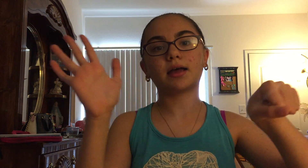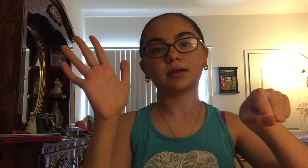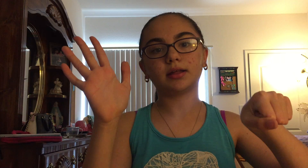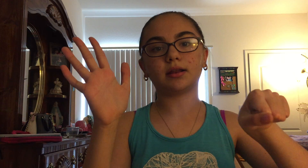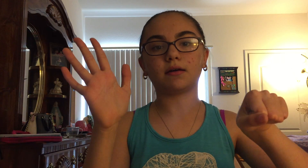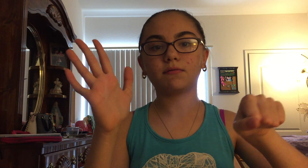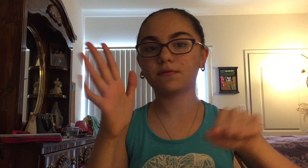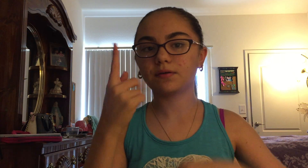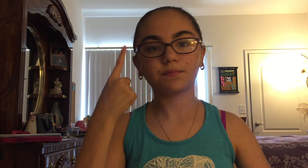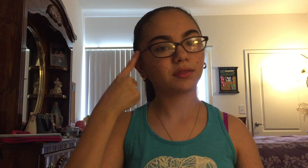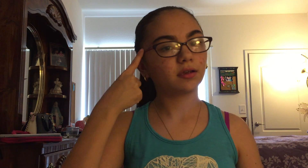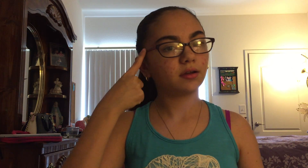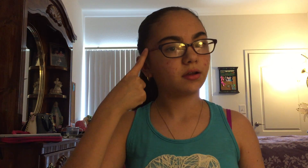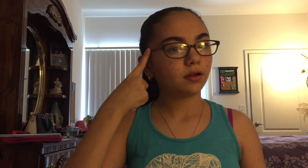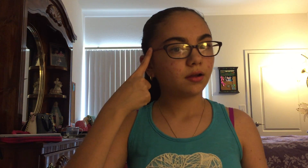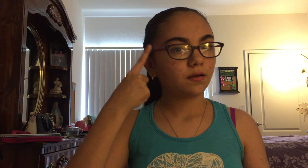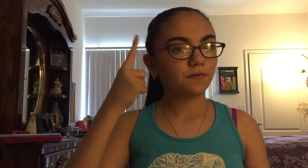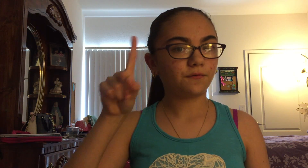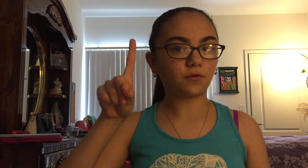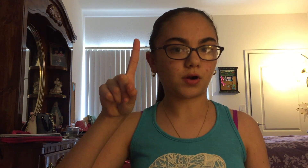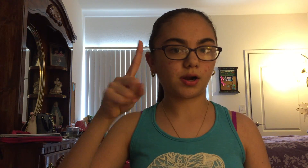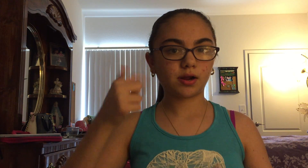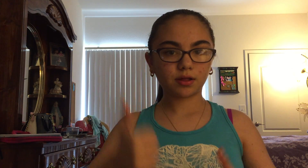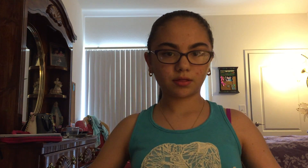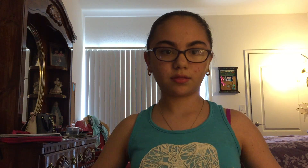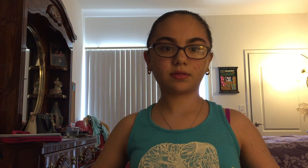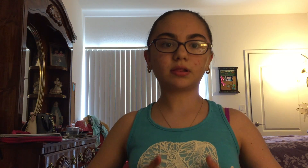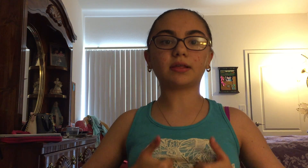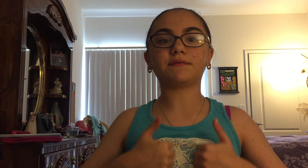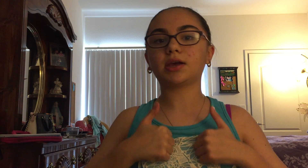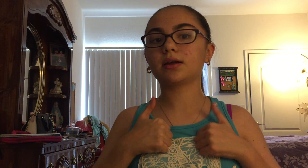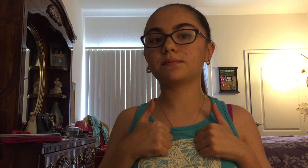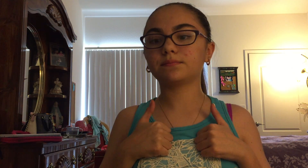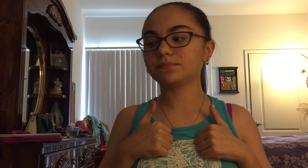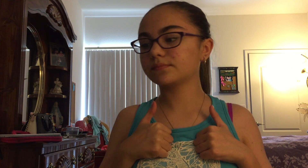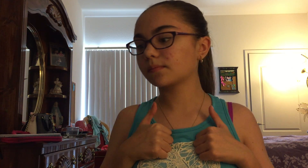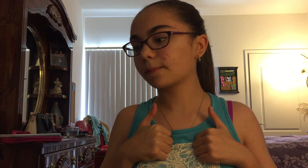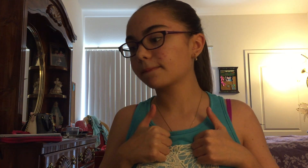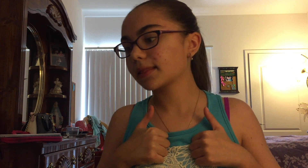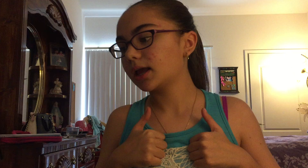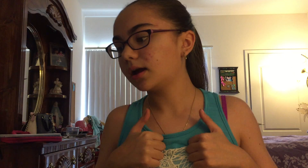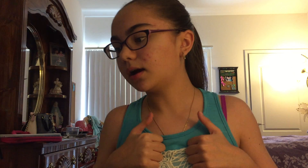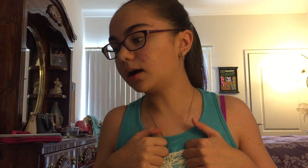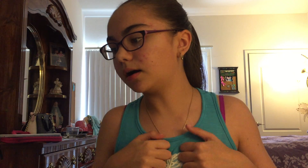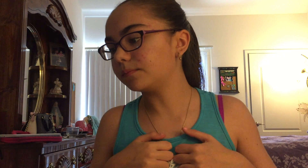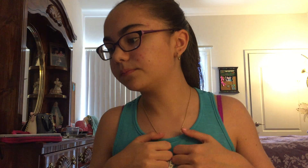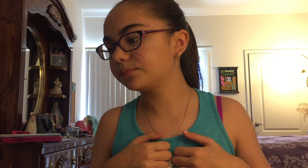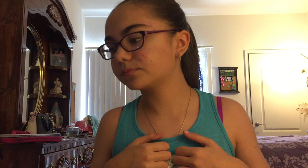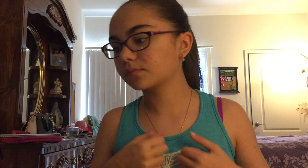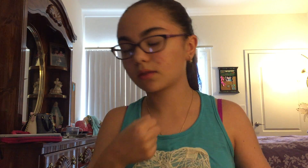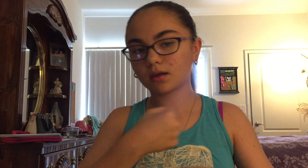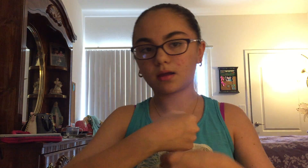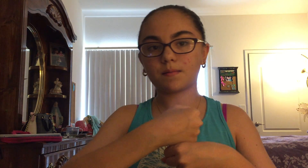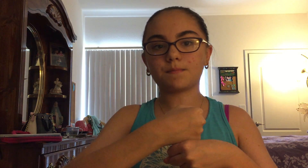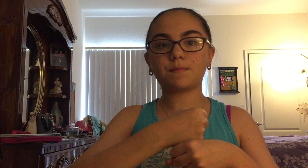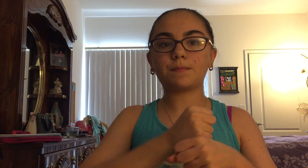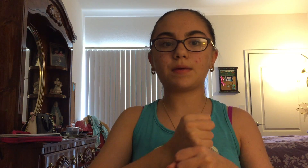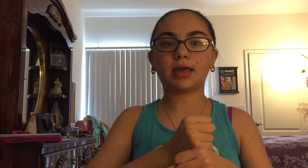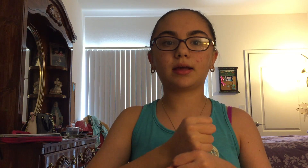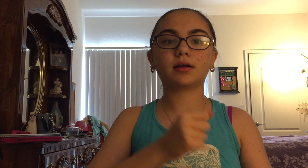that enough for the living um make